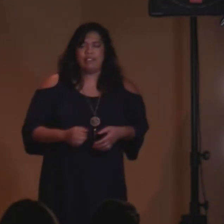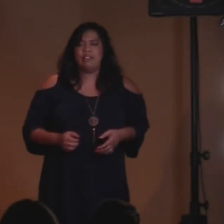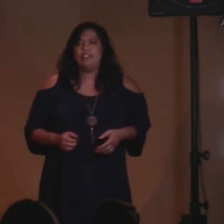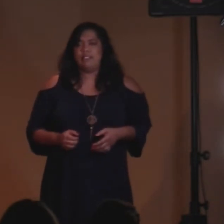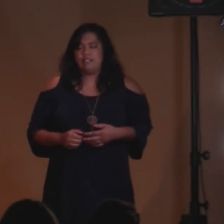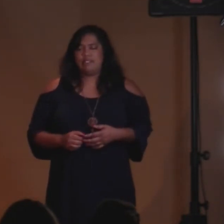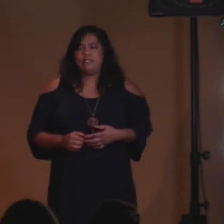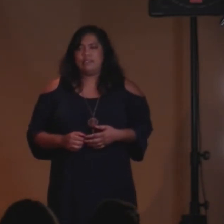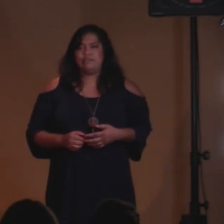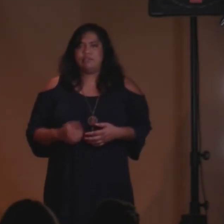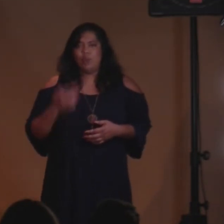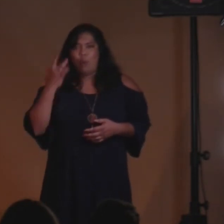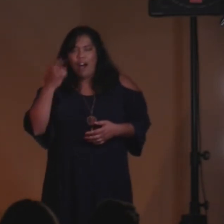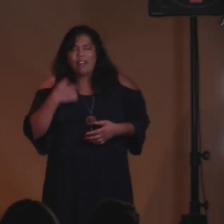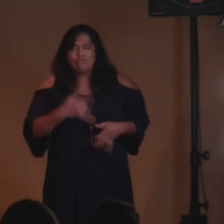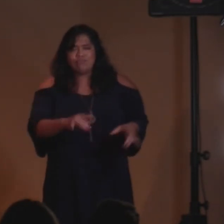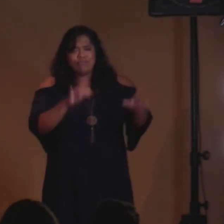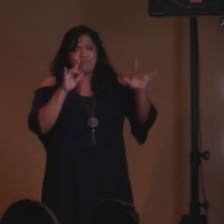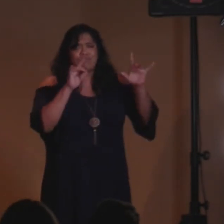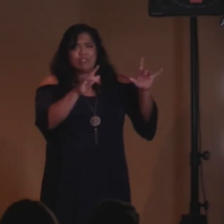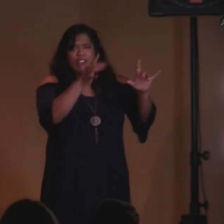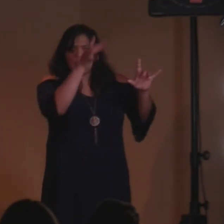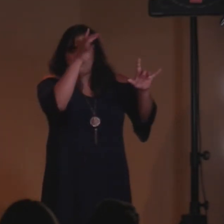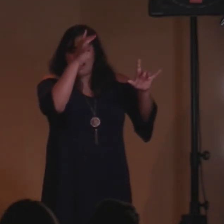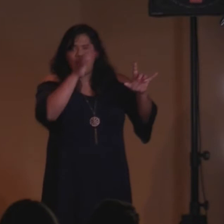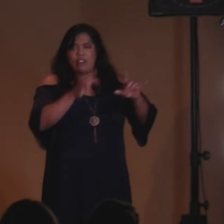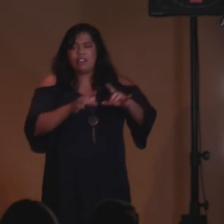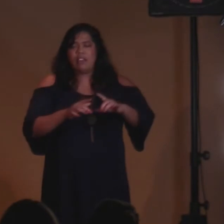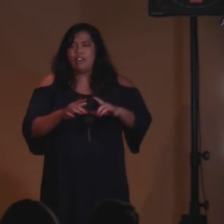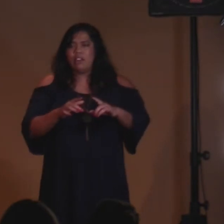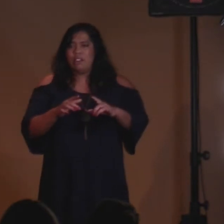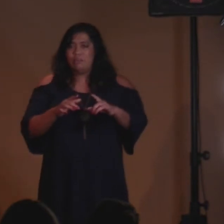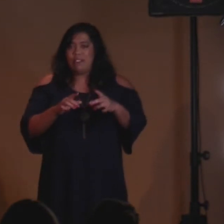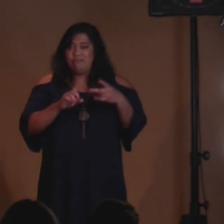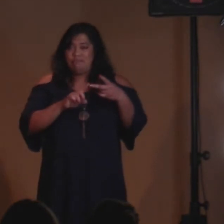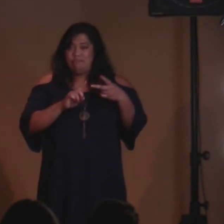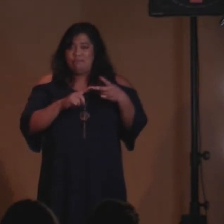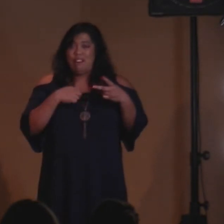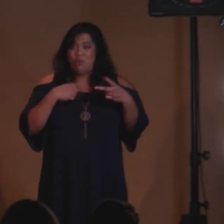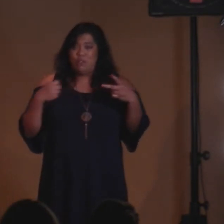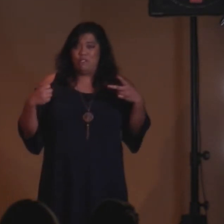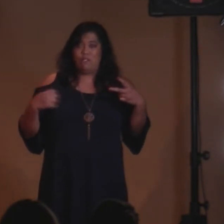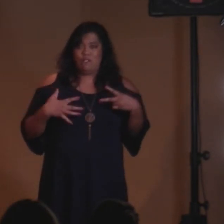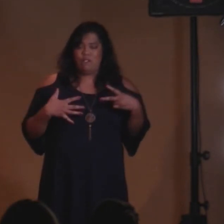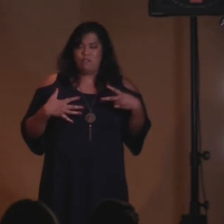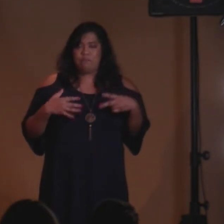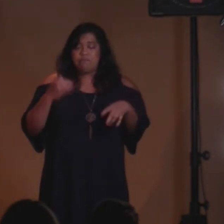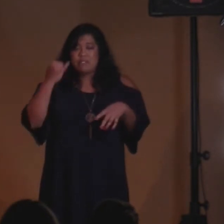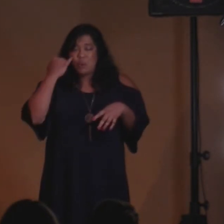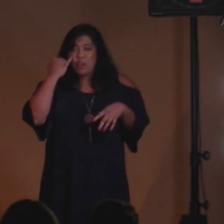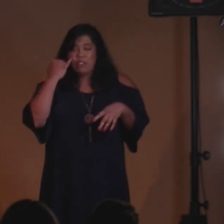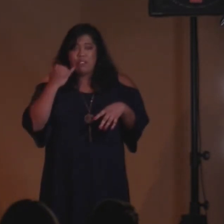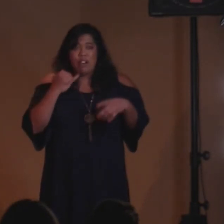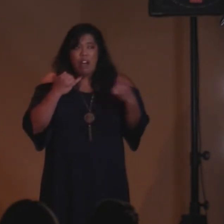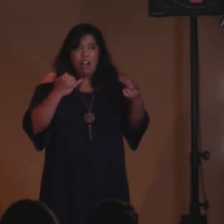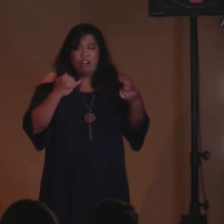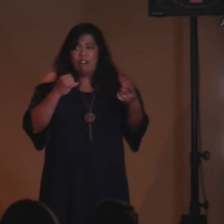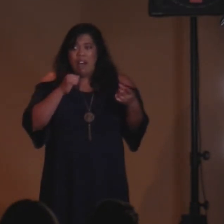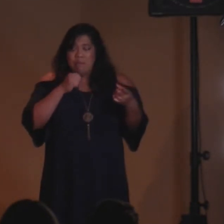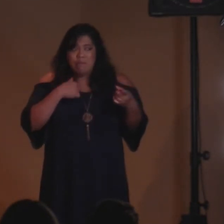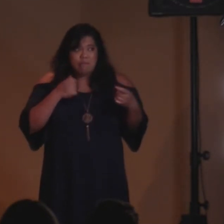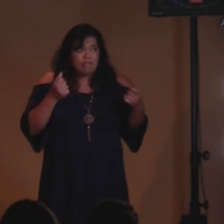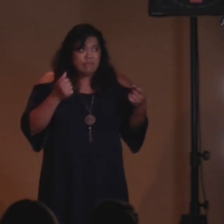Partly because I loved him, but another part because I was afraid. I was afraid of the what if no one's there.